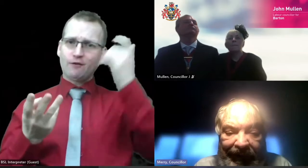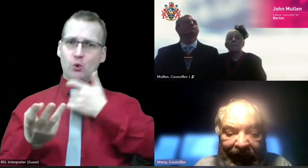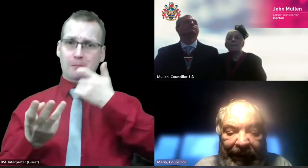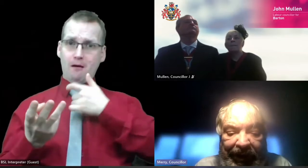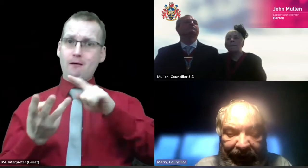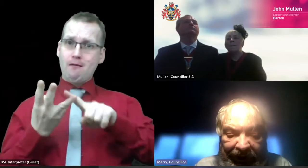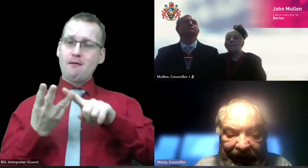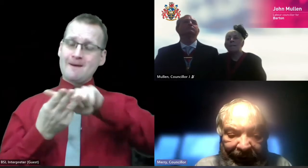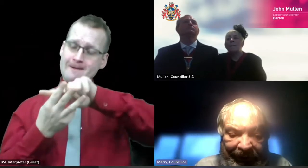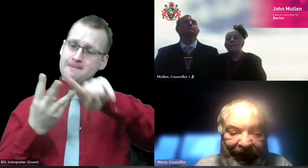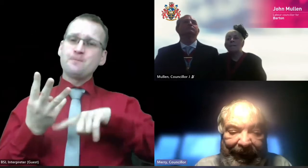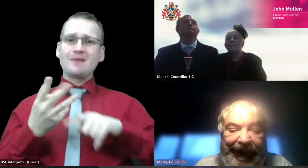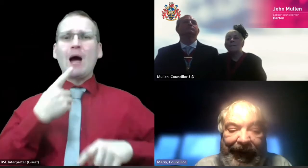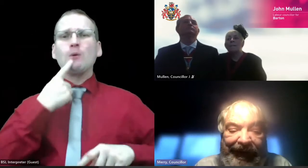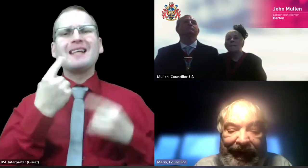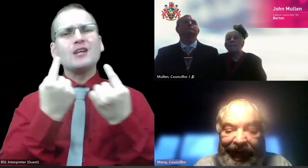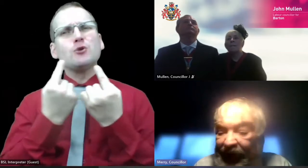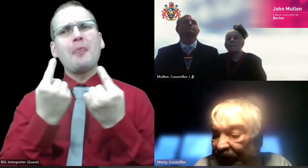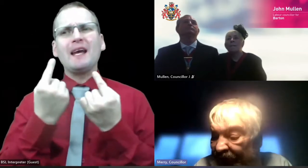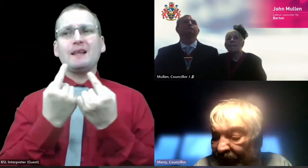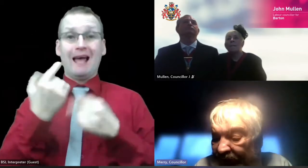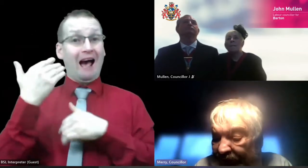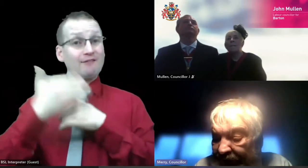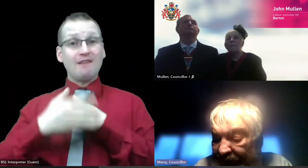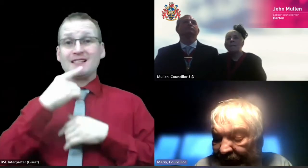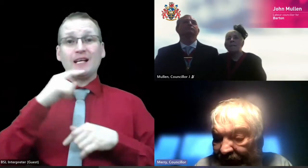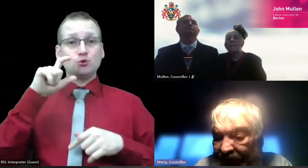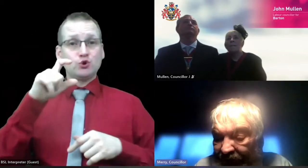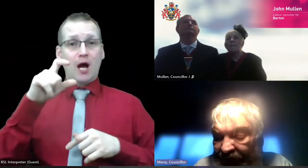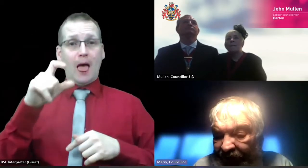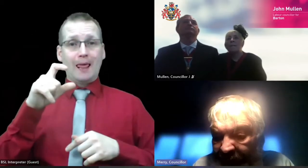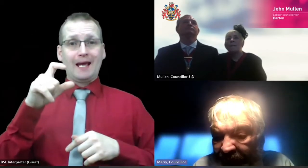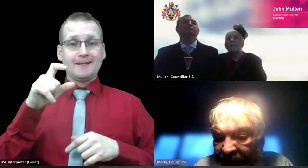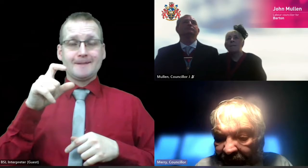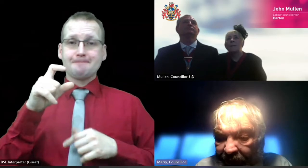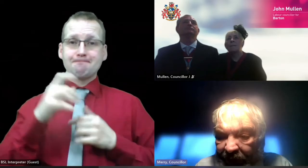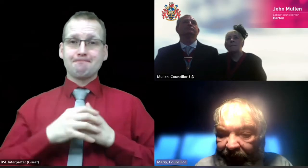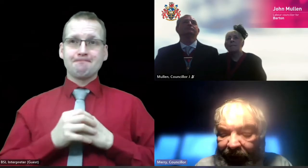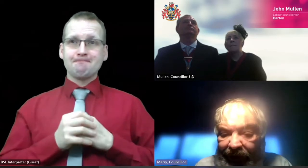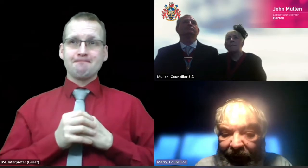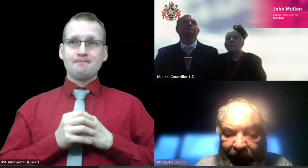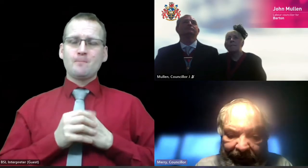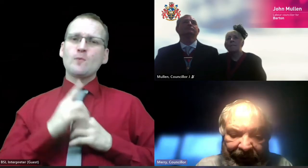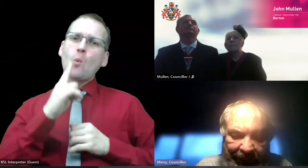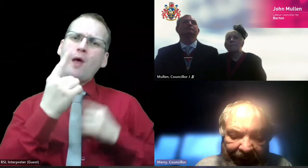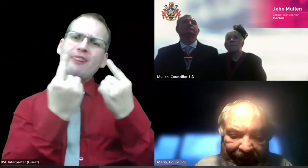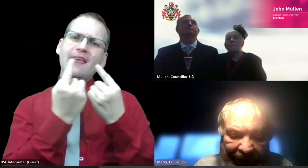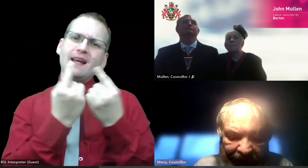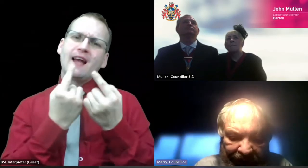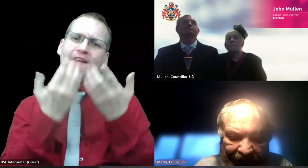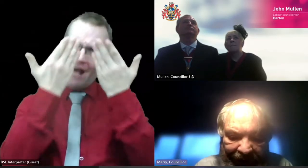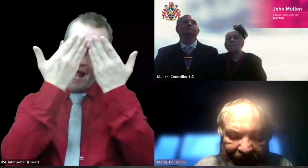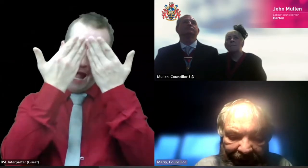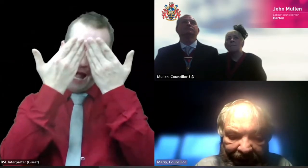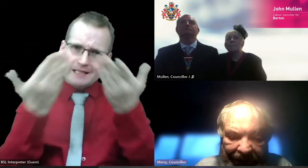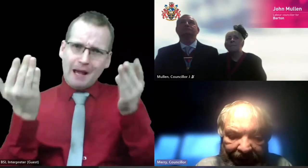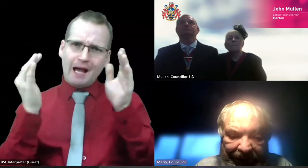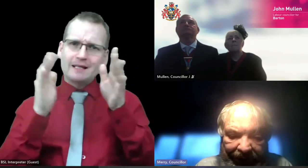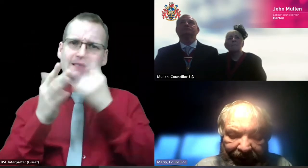And I'm going to say something that I've never said to Charlie, which is one of the things I've always admired about